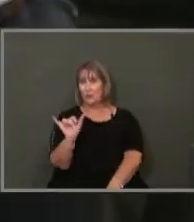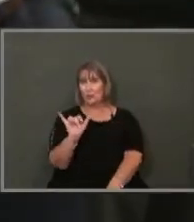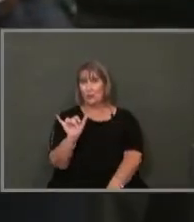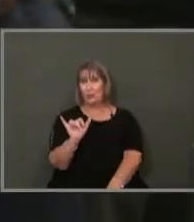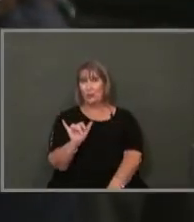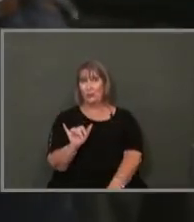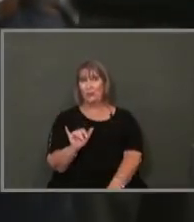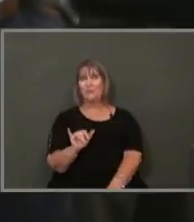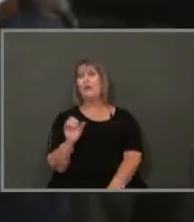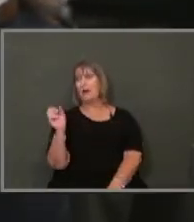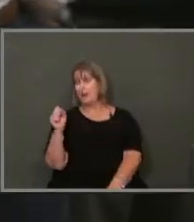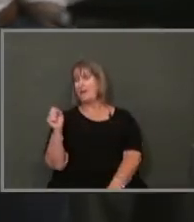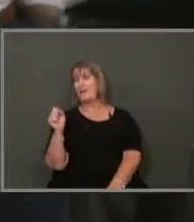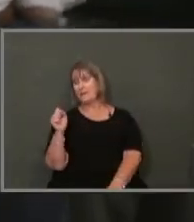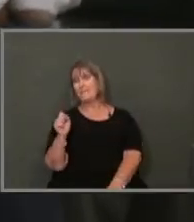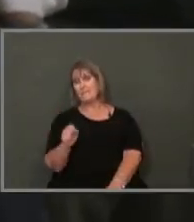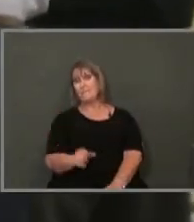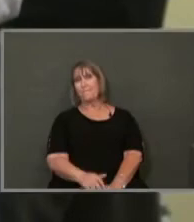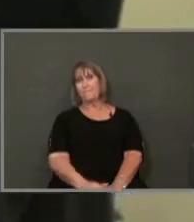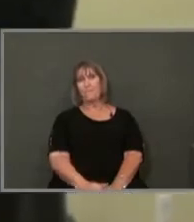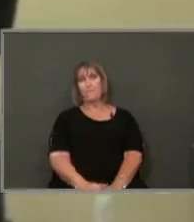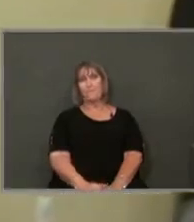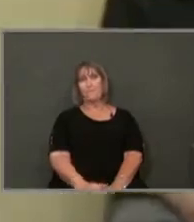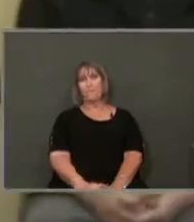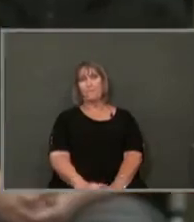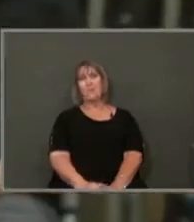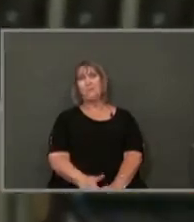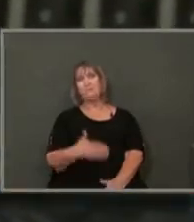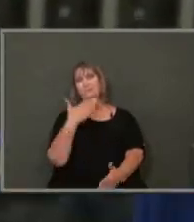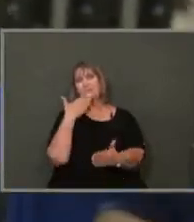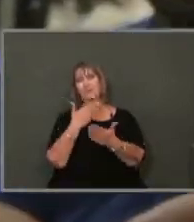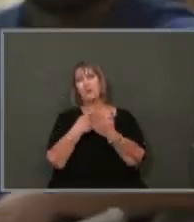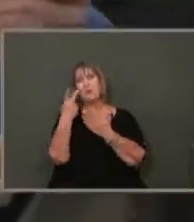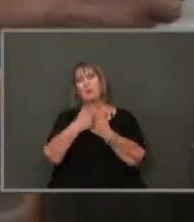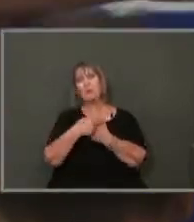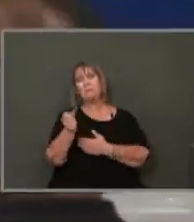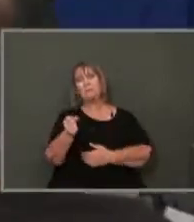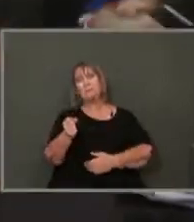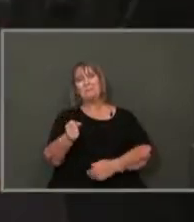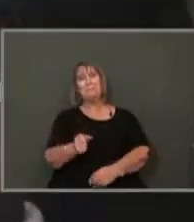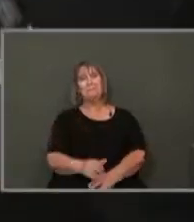parades. Yeah. Yeah. Yeah. So.